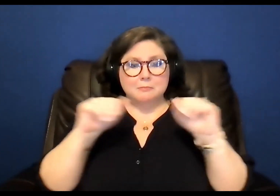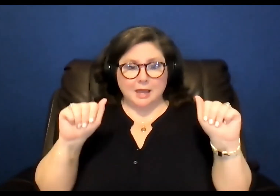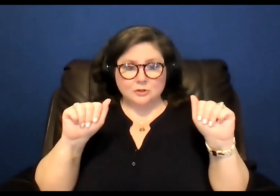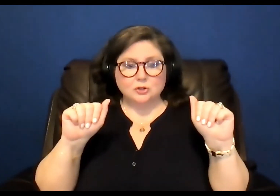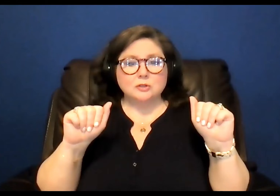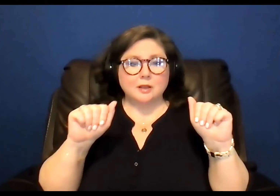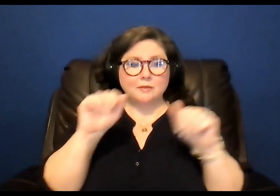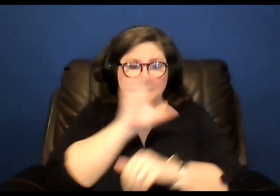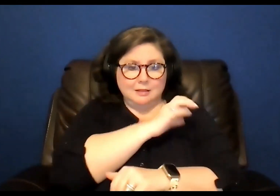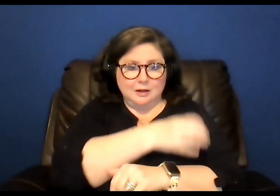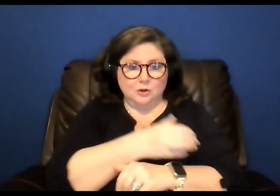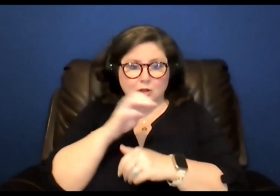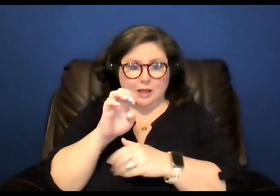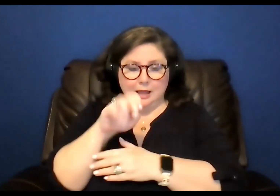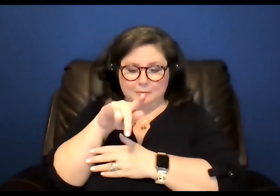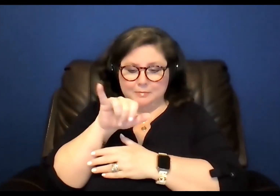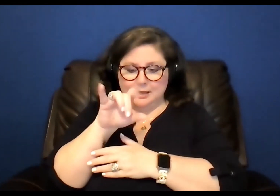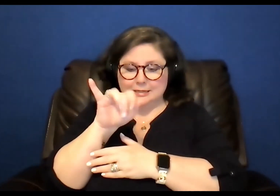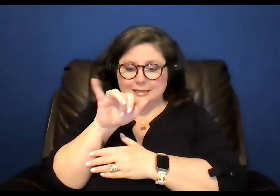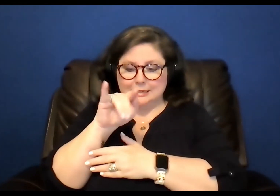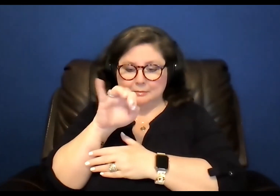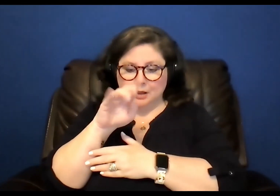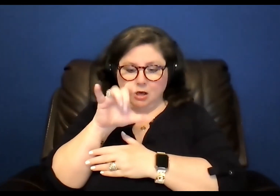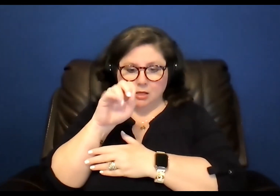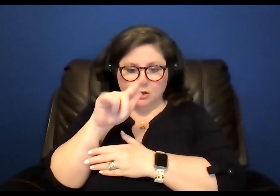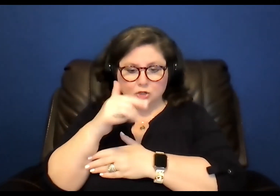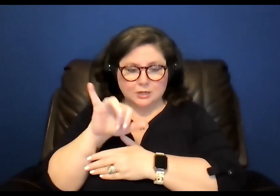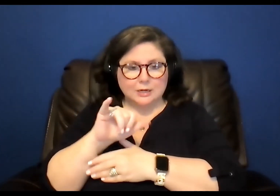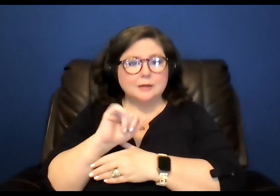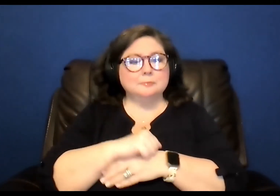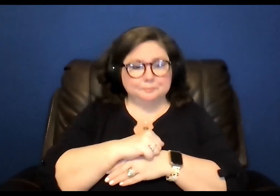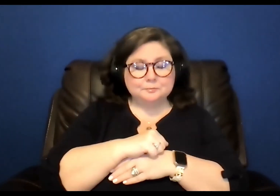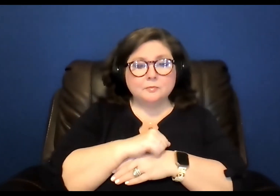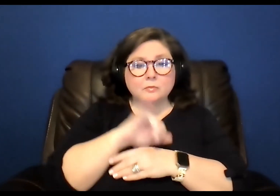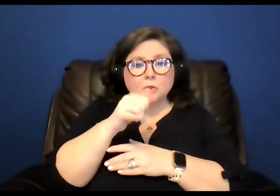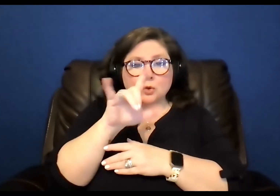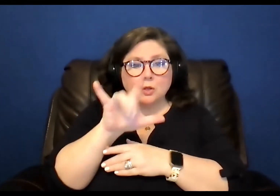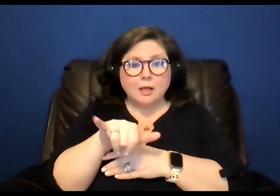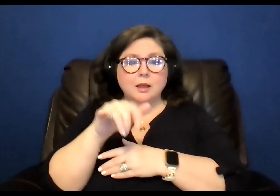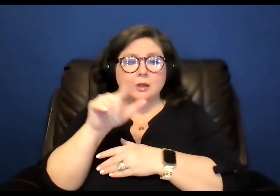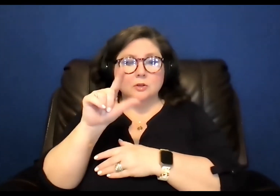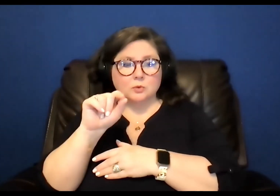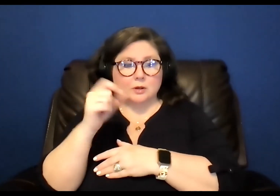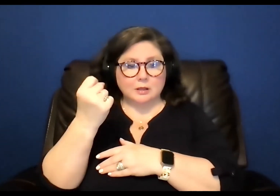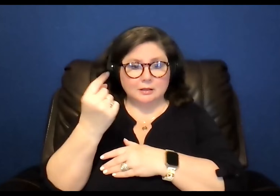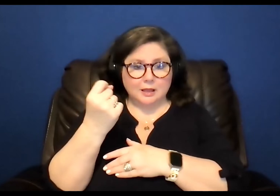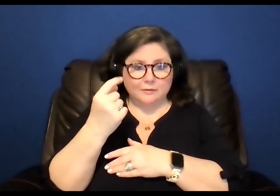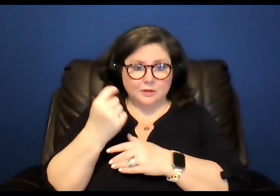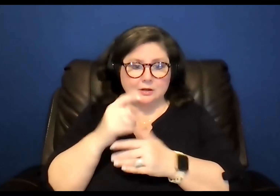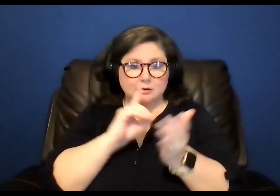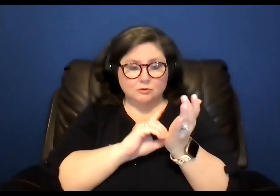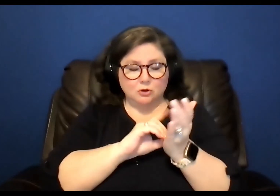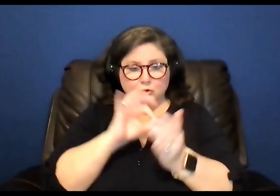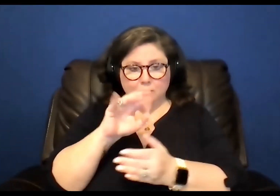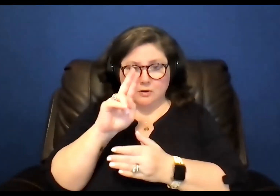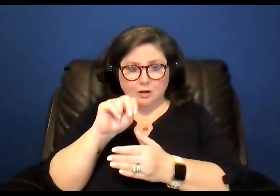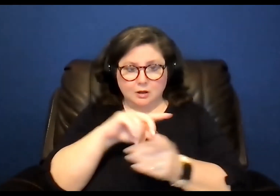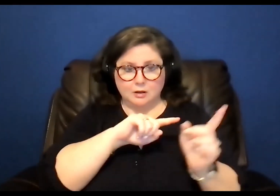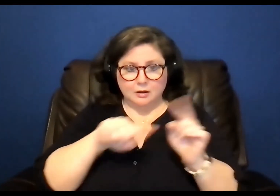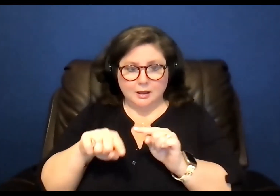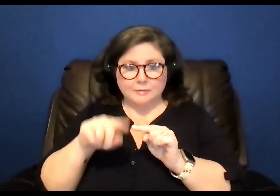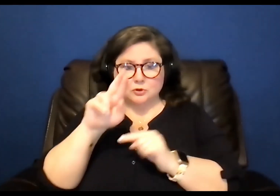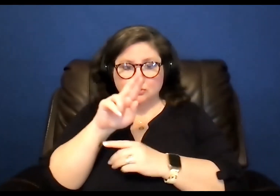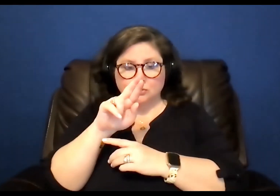of Pennsylvania School of Medicine. In July 2011, Dr. Fung came to the University of Rochester School of Medicine